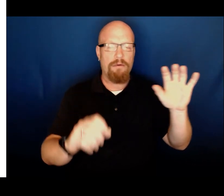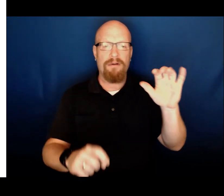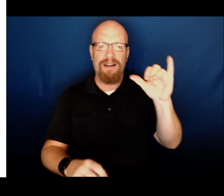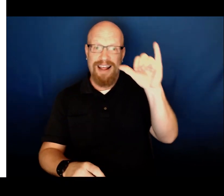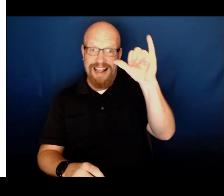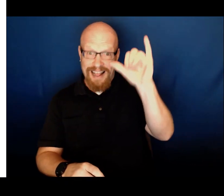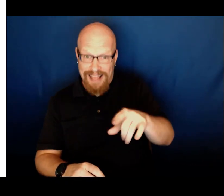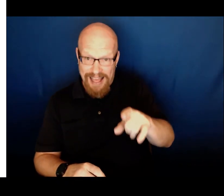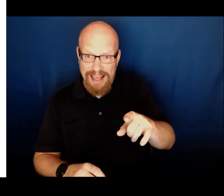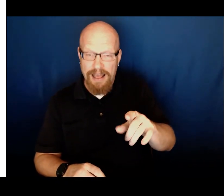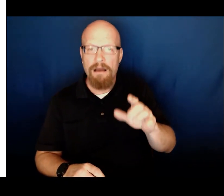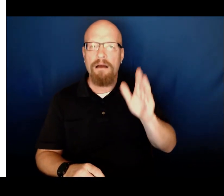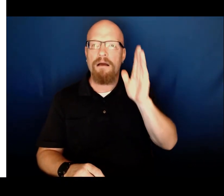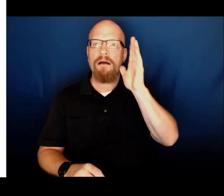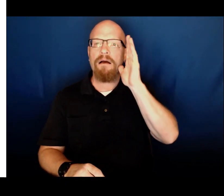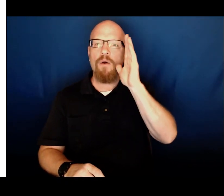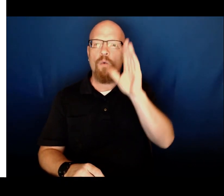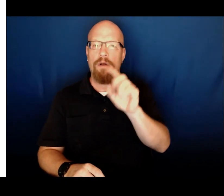0.0000104.